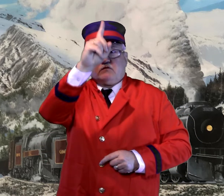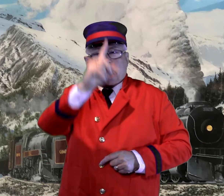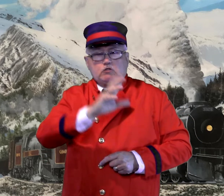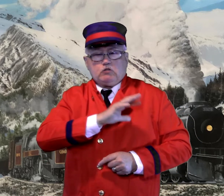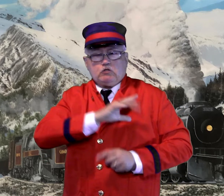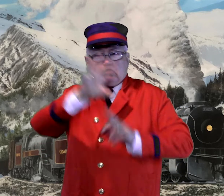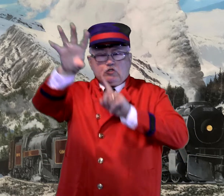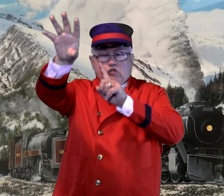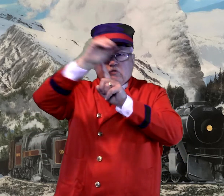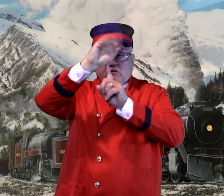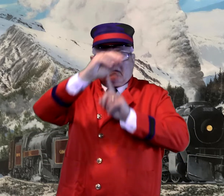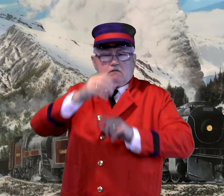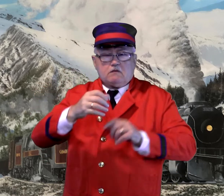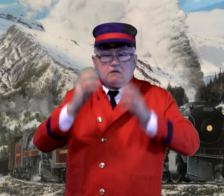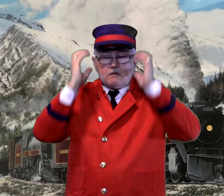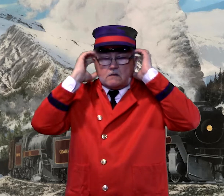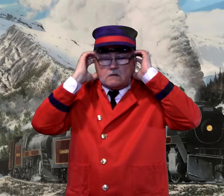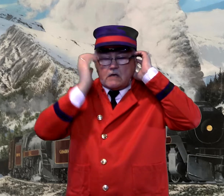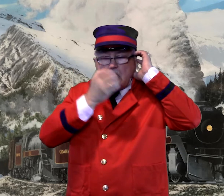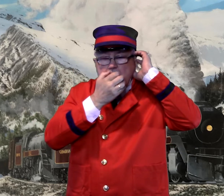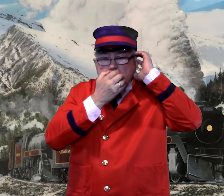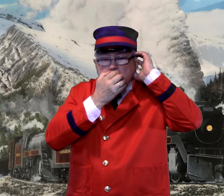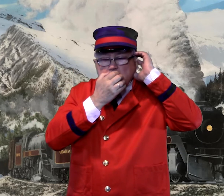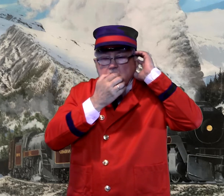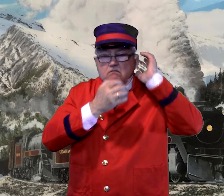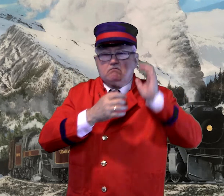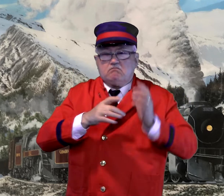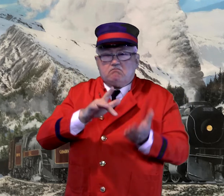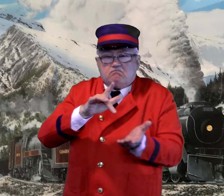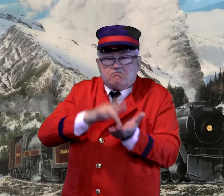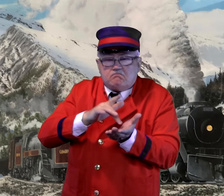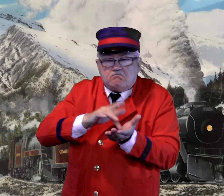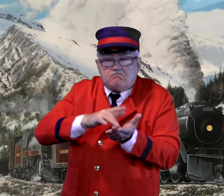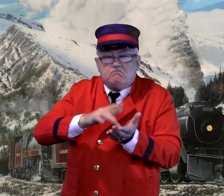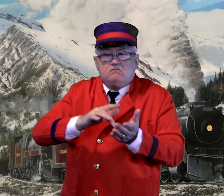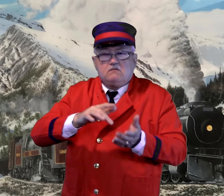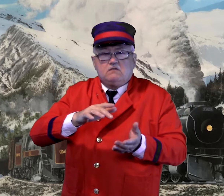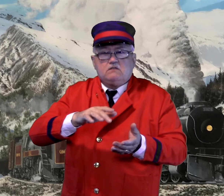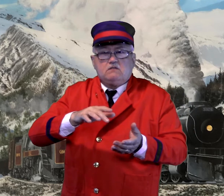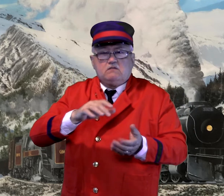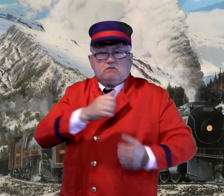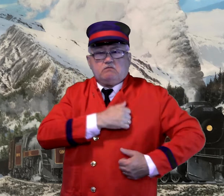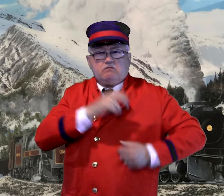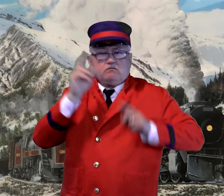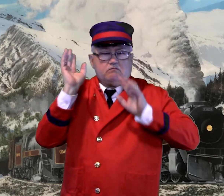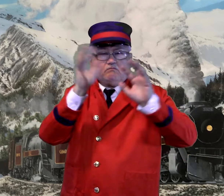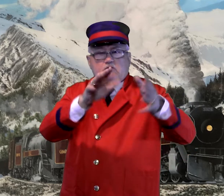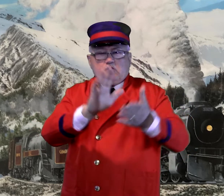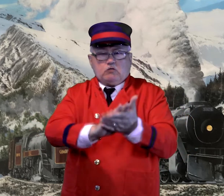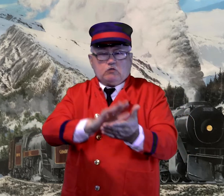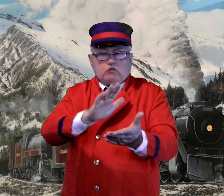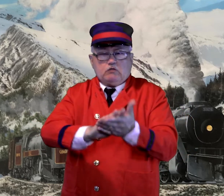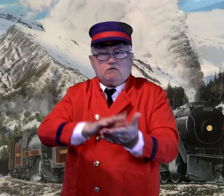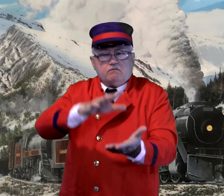building. Now, because of the tower, the building was perfect for the training of radio operators and wireless communication